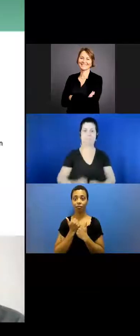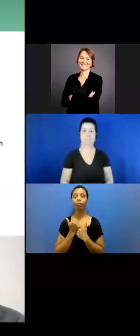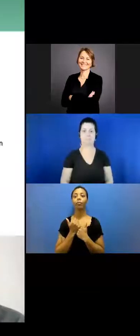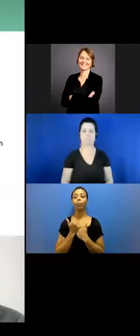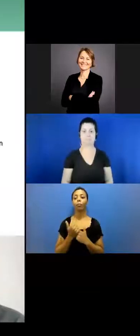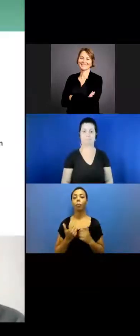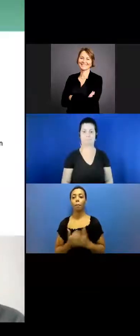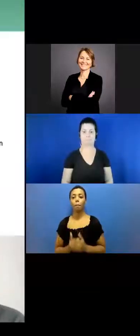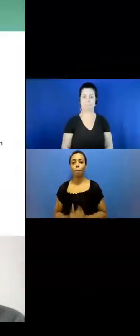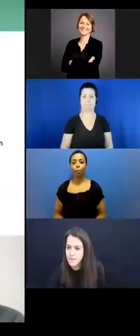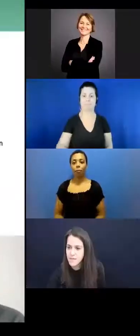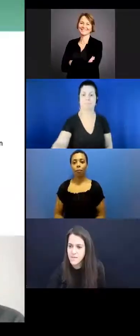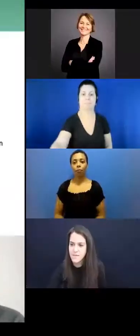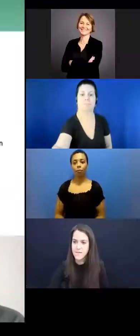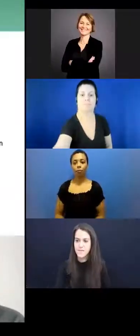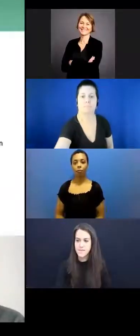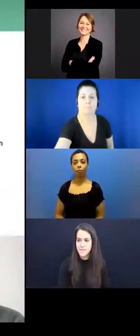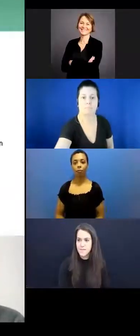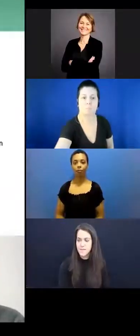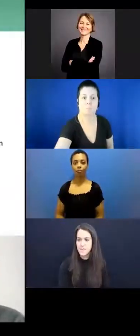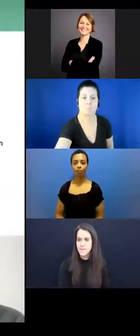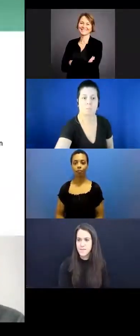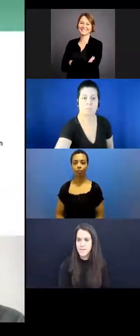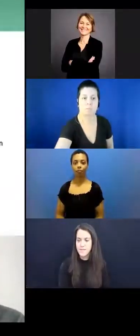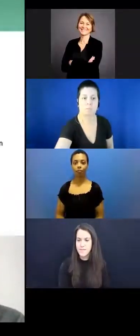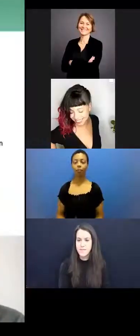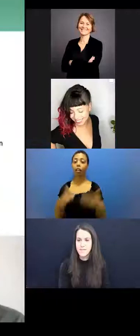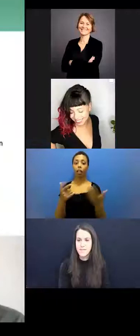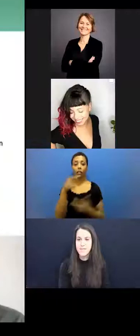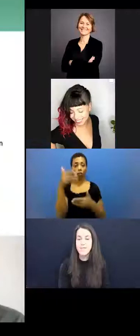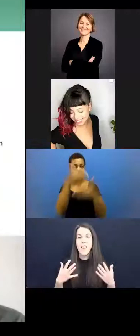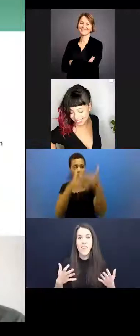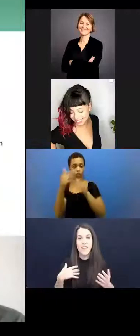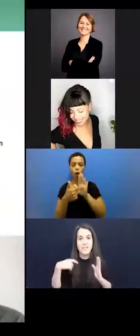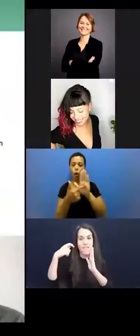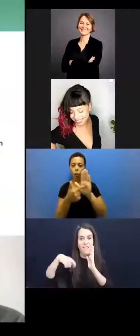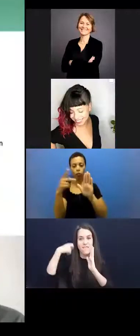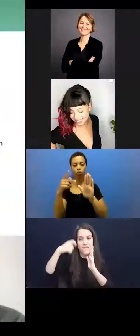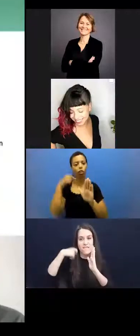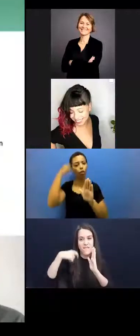So in this slide, I will play a short video demonstration of the game in action.